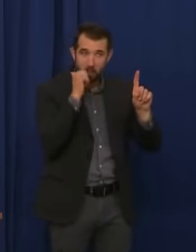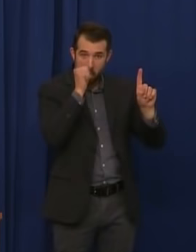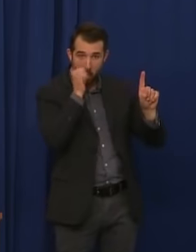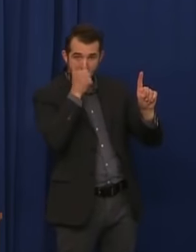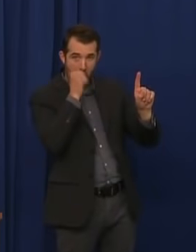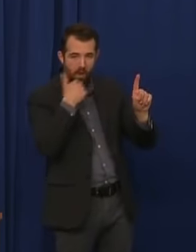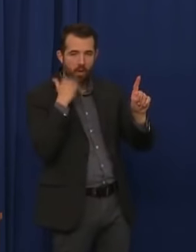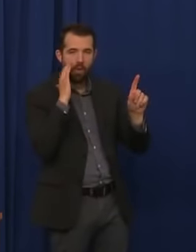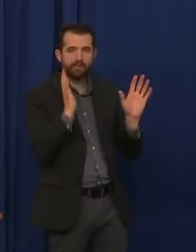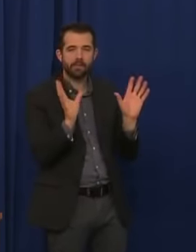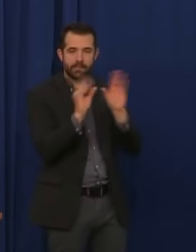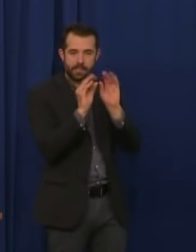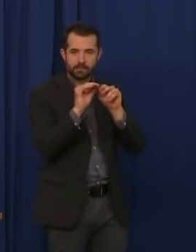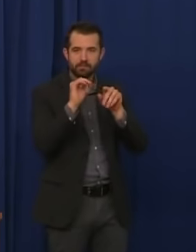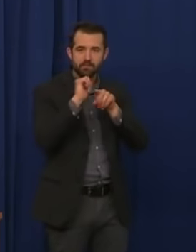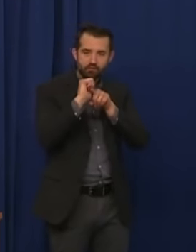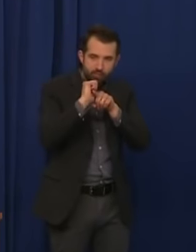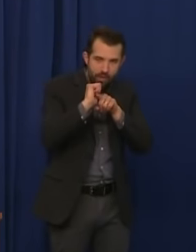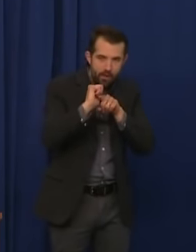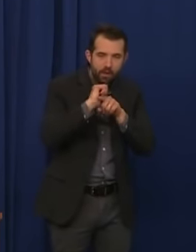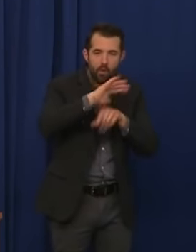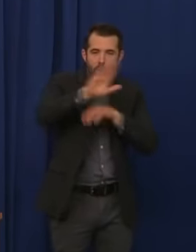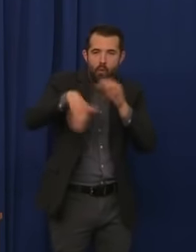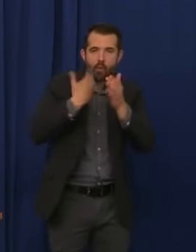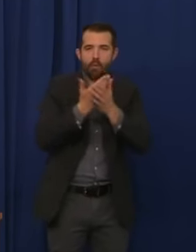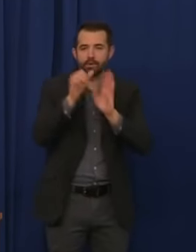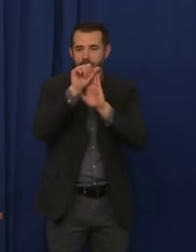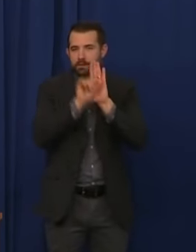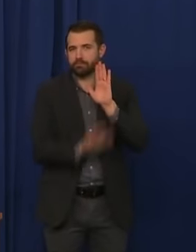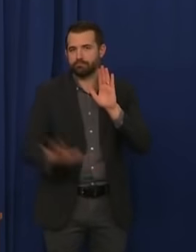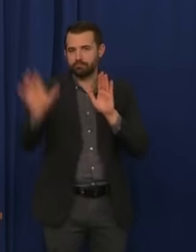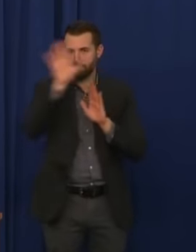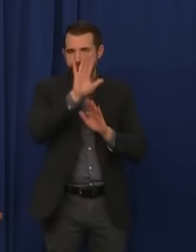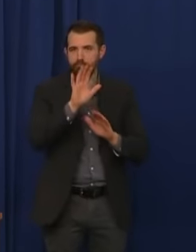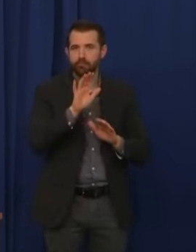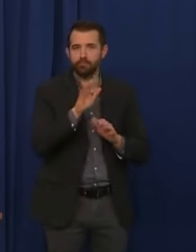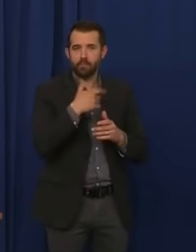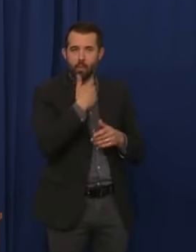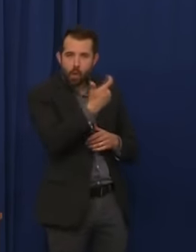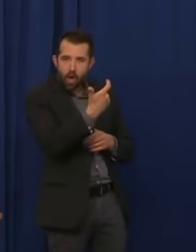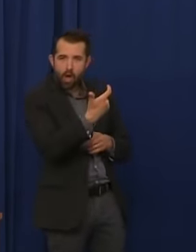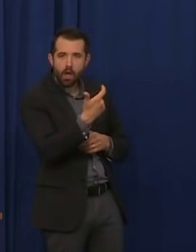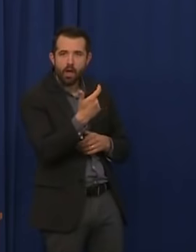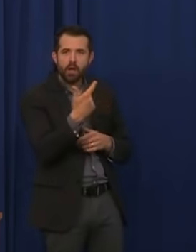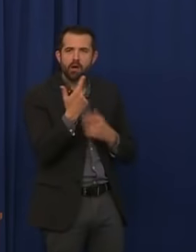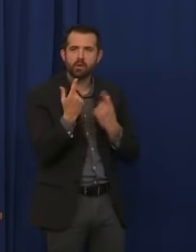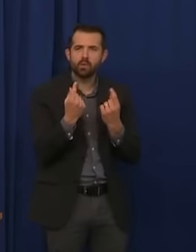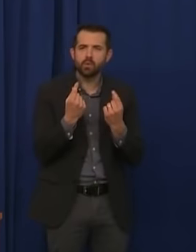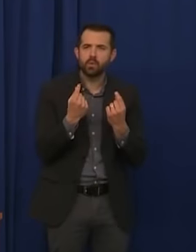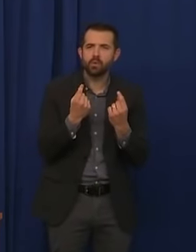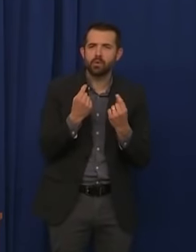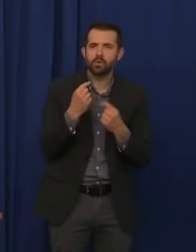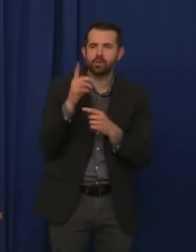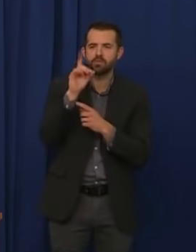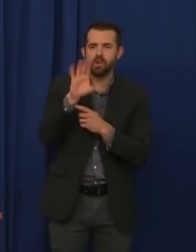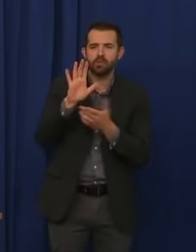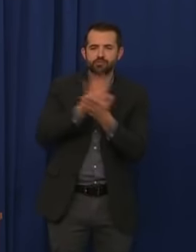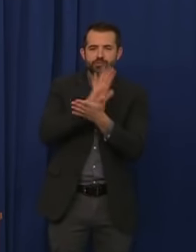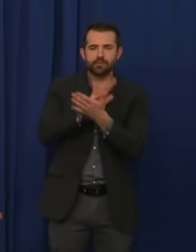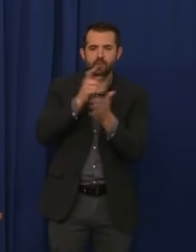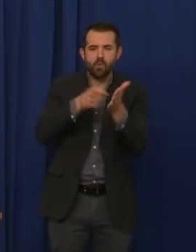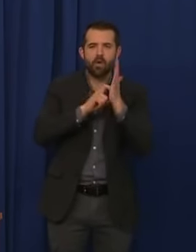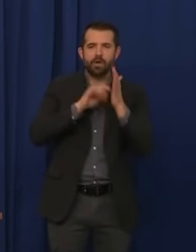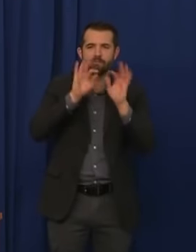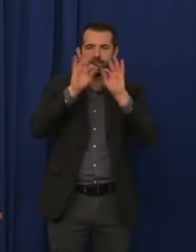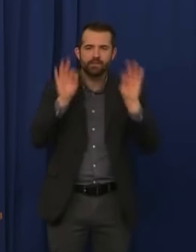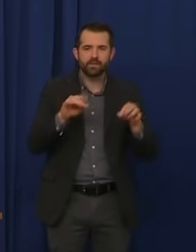labor across the country to learn what kinds of documents we should be requesting, which tax returns from what years. Many people didn't